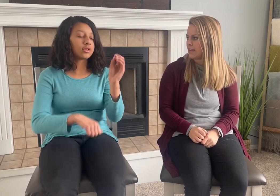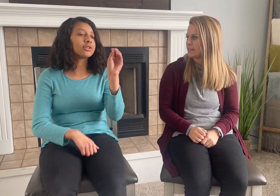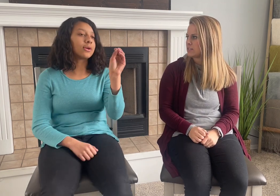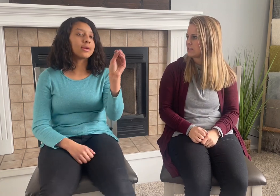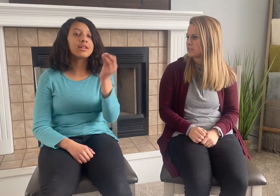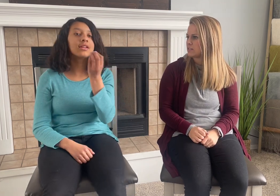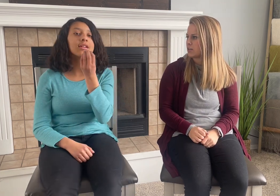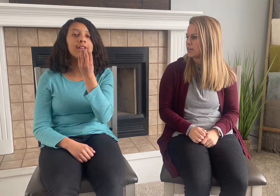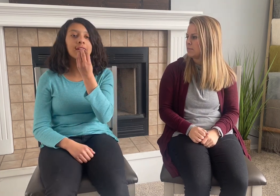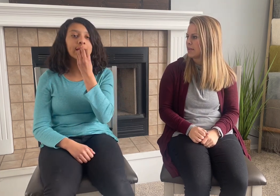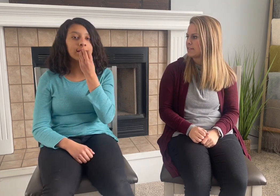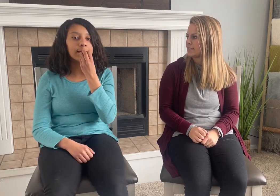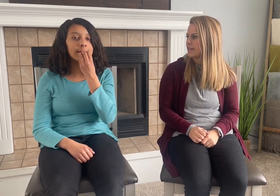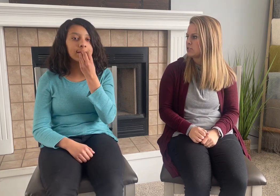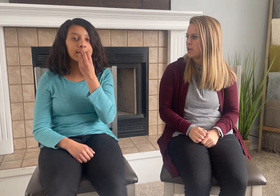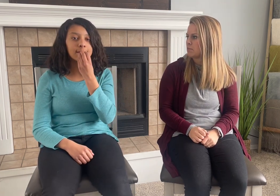night. you're going to make this handshake.